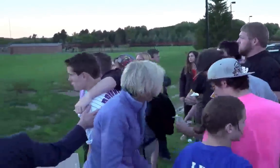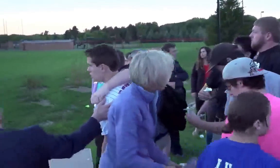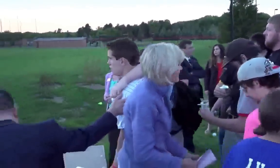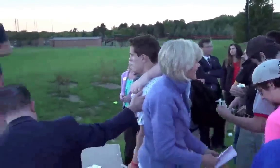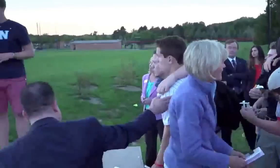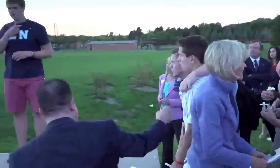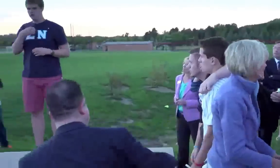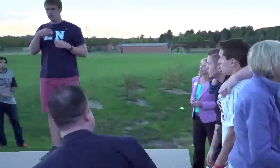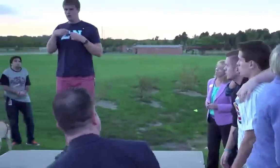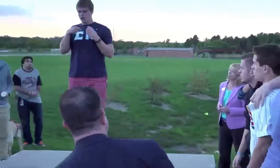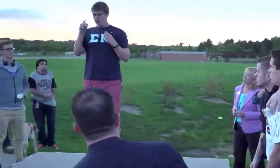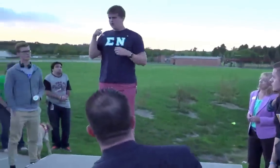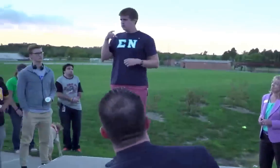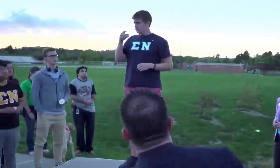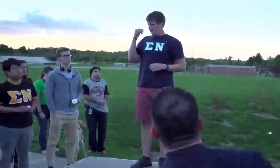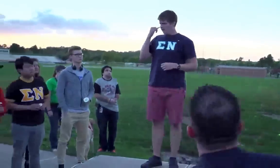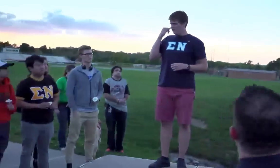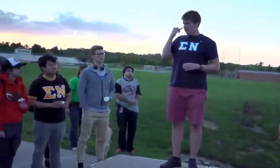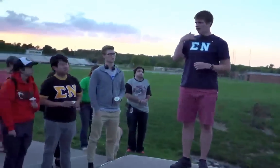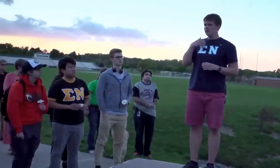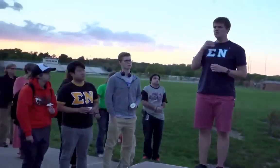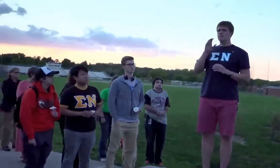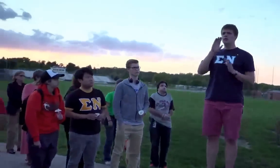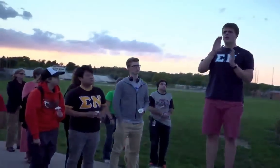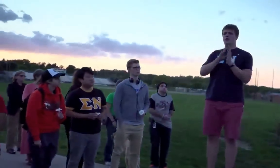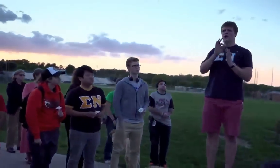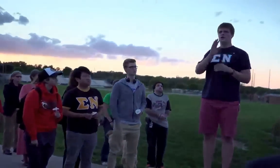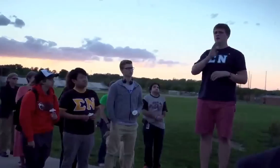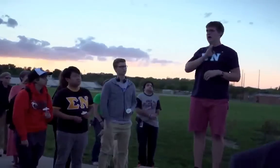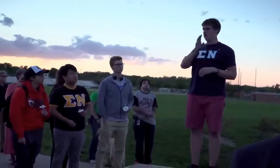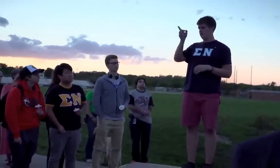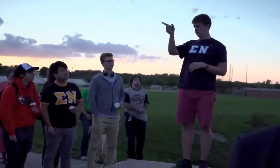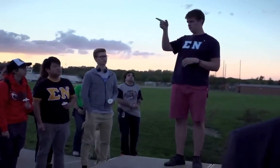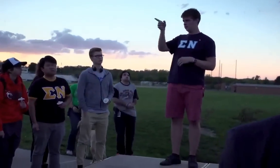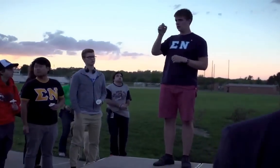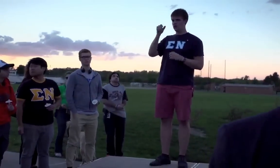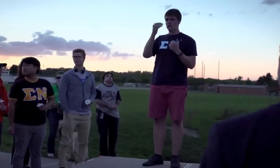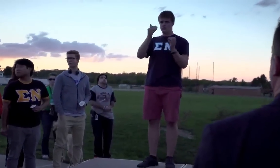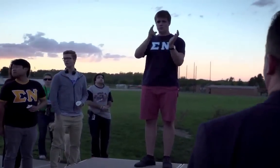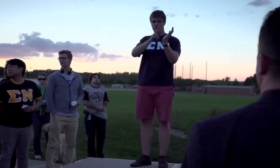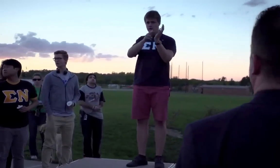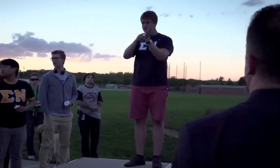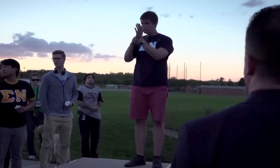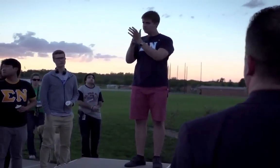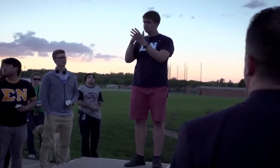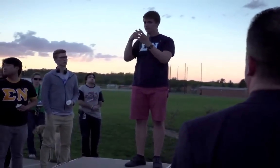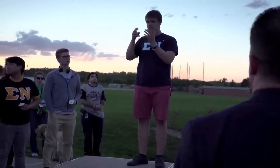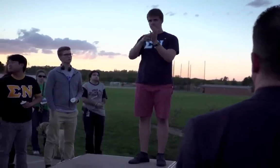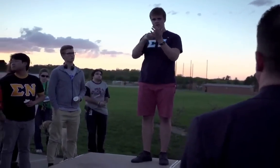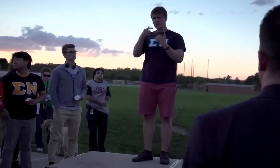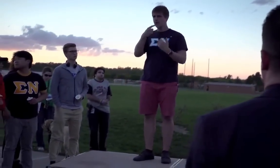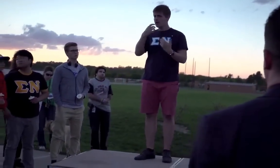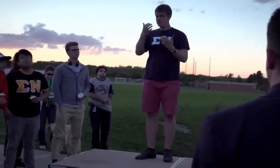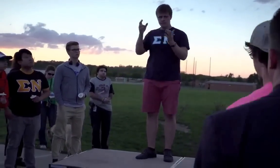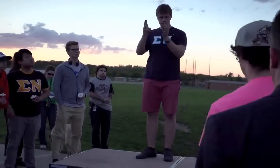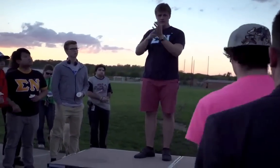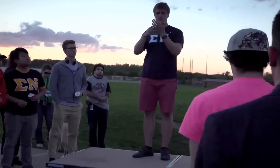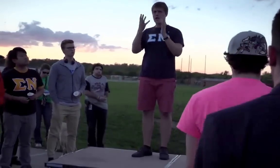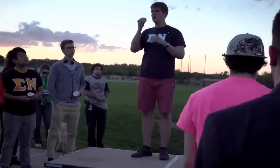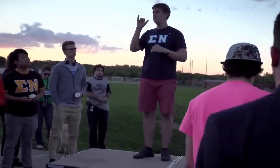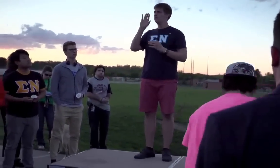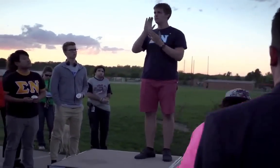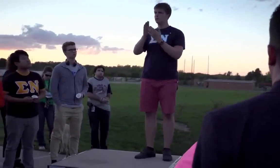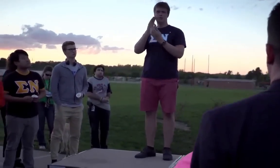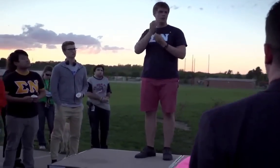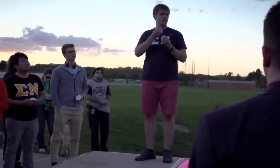Again, thank you all so much for being here. Ben would have been so happy to see you all here. We have a memory board, so please be sure to sign that before